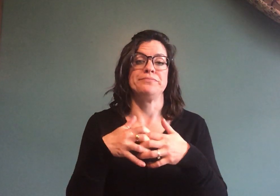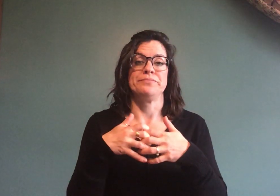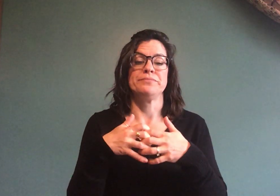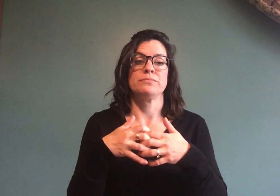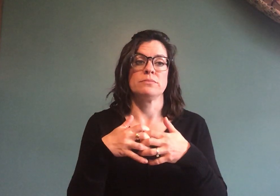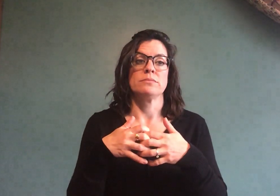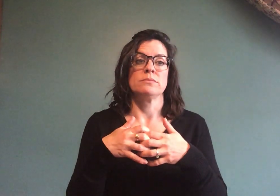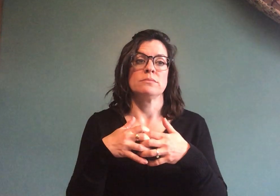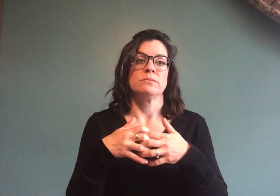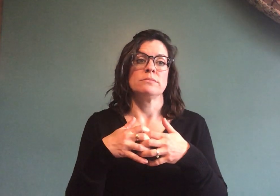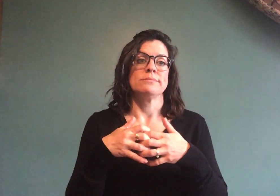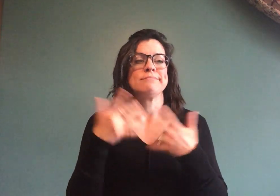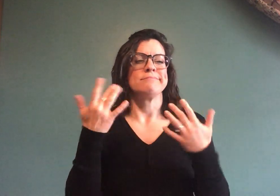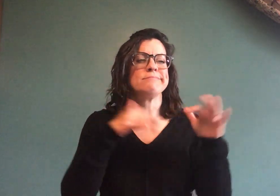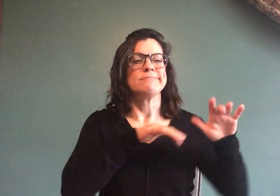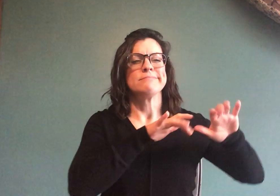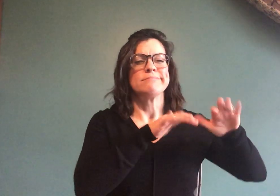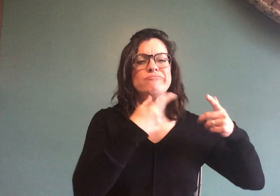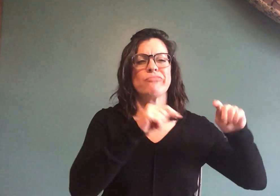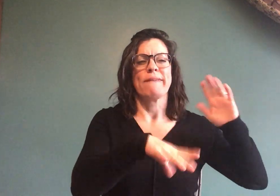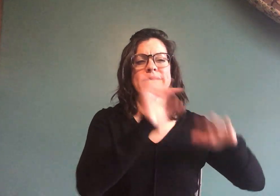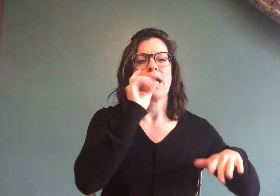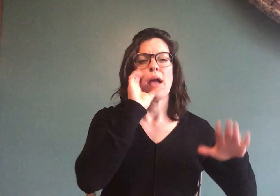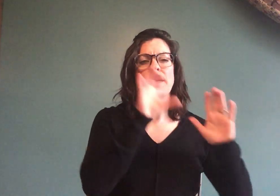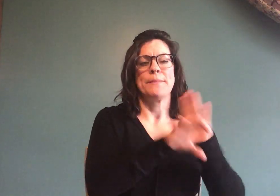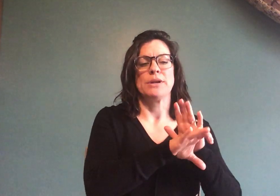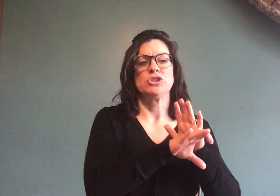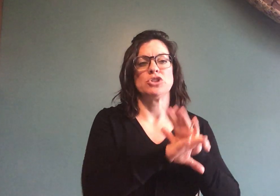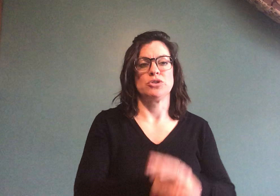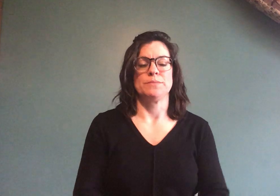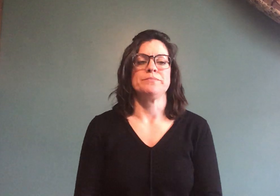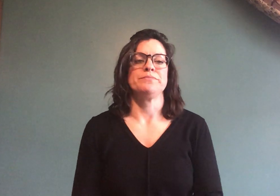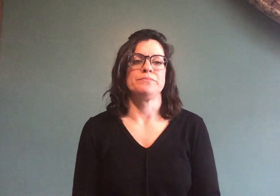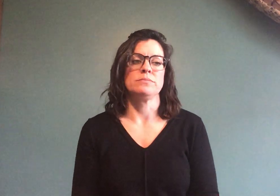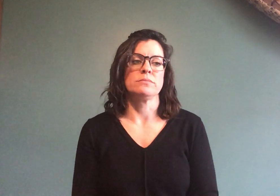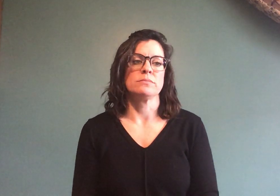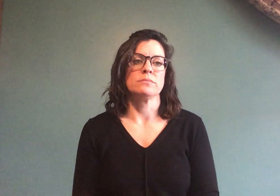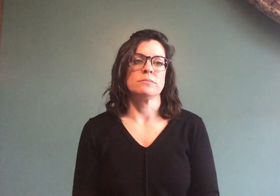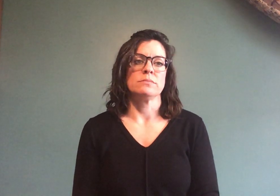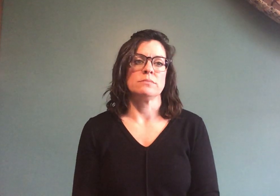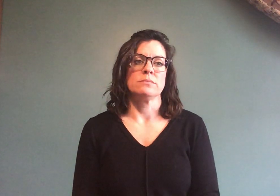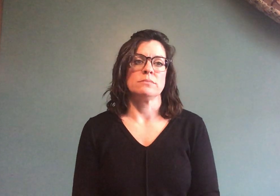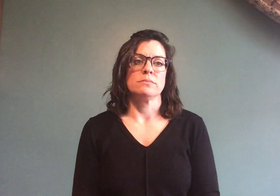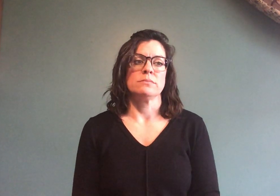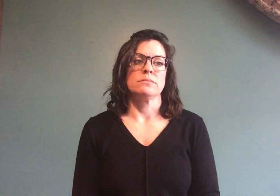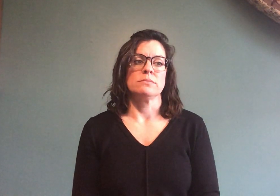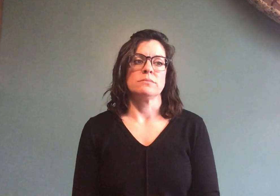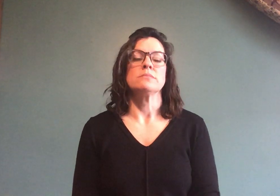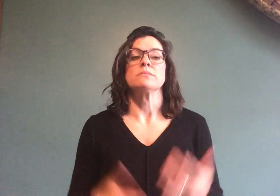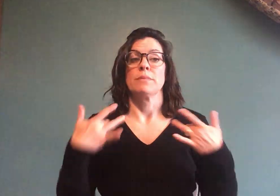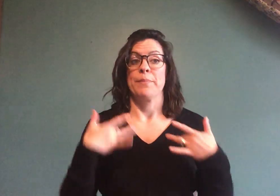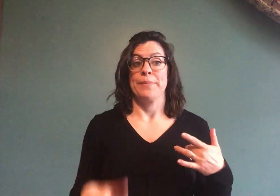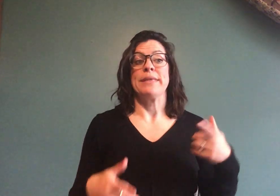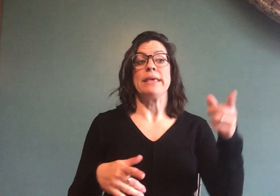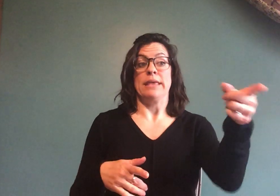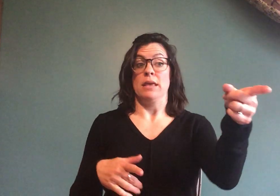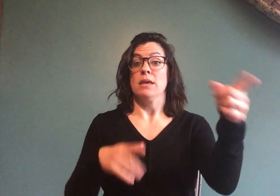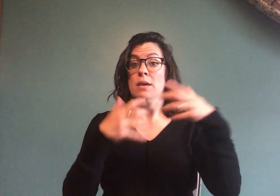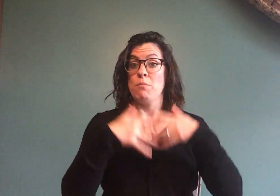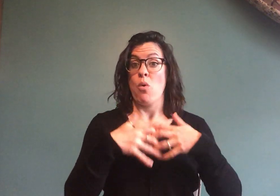power tool, okay, and we take the cover off, what could possibly happen? It could be more dangerous if you take